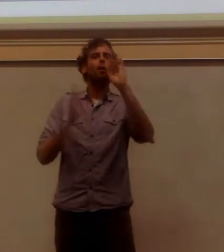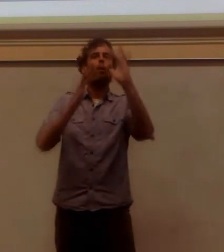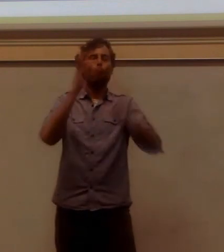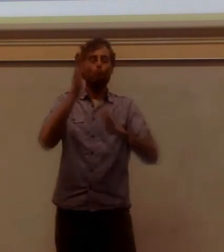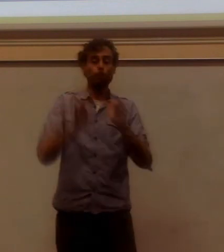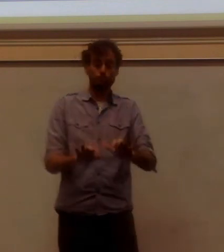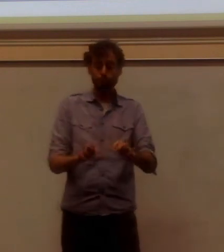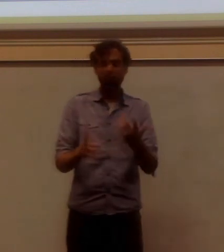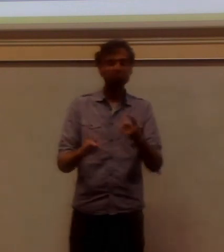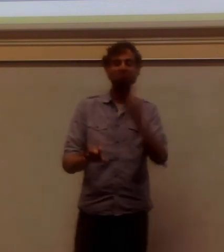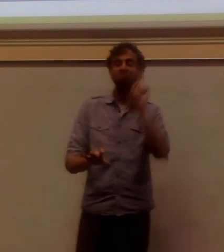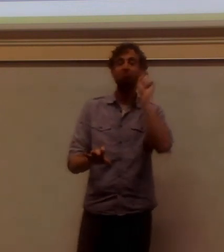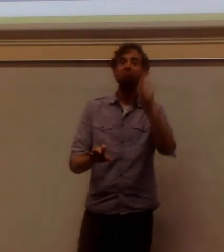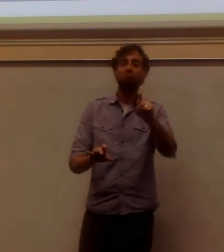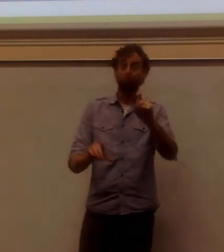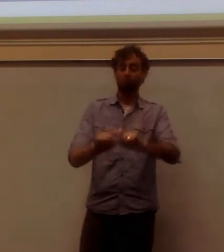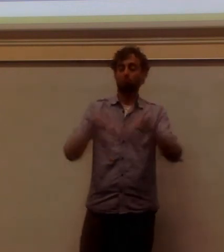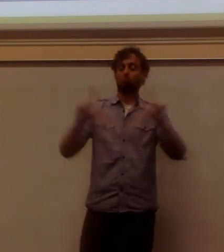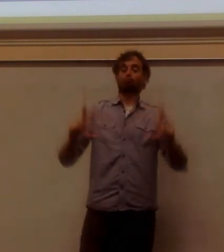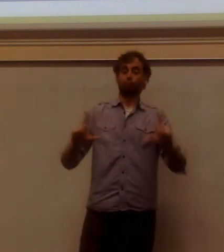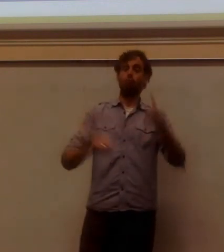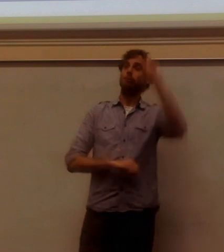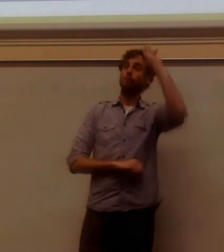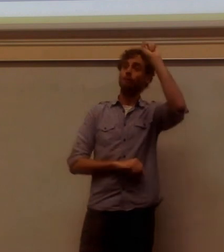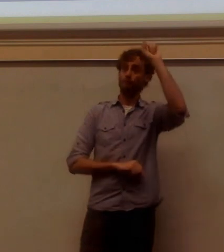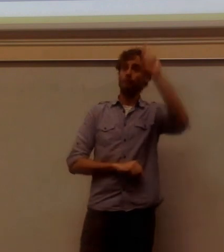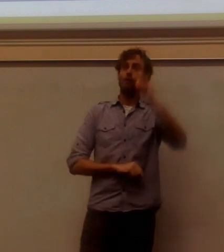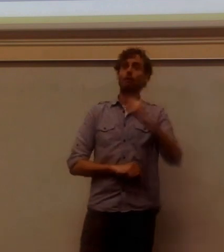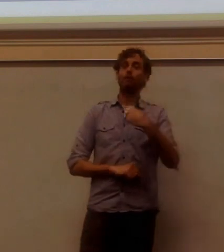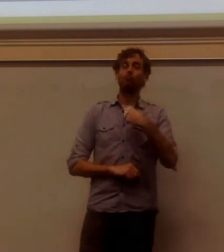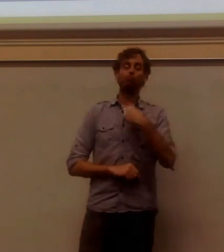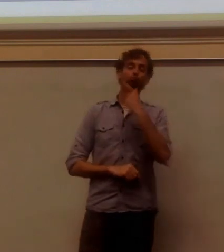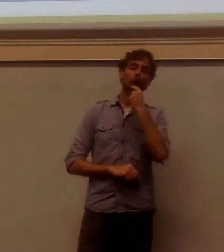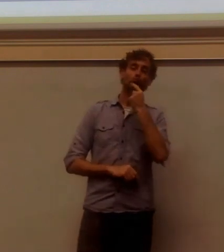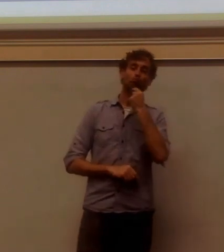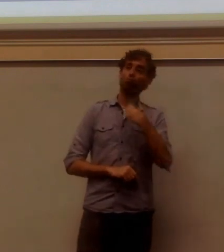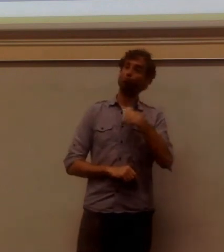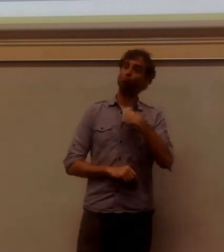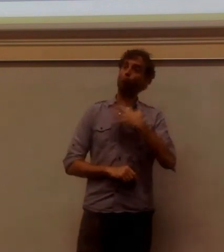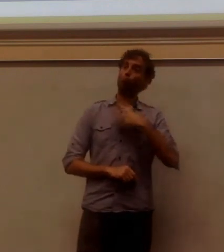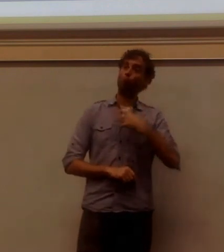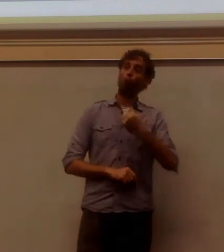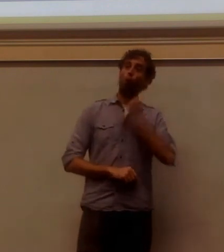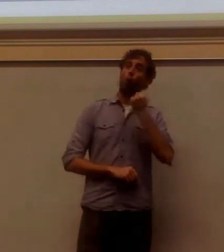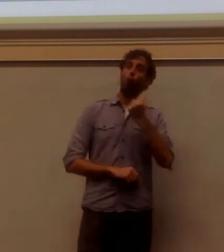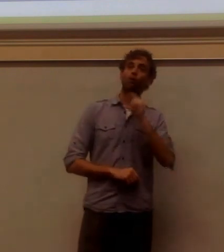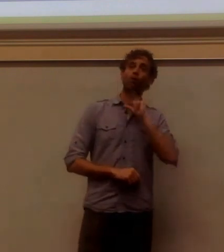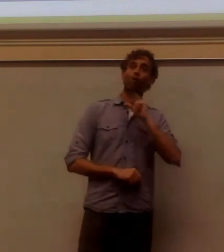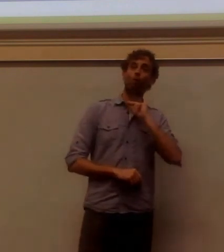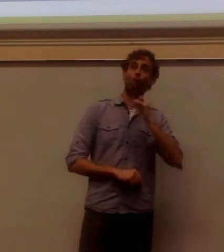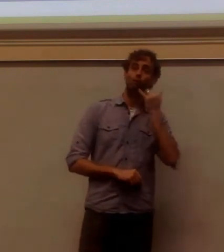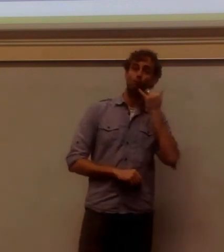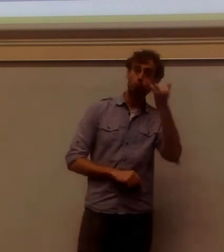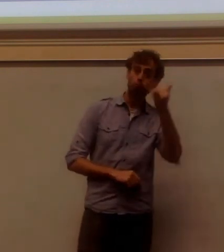institution, you could log on to the Insign website, and this is the first screen that you would see. So you would be given the